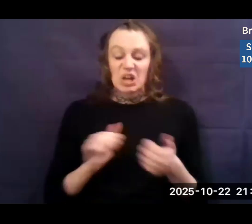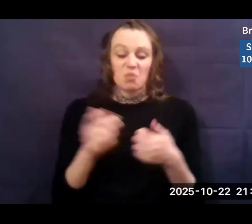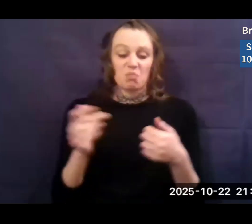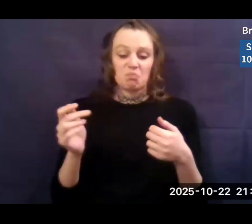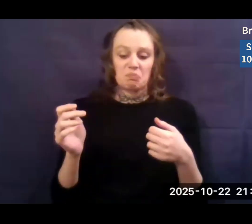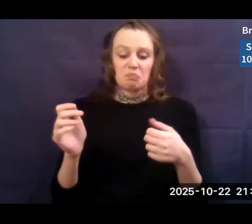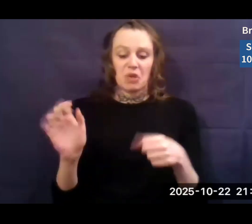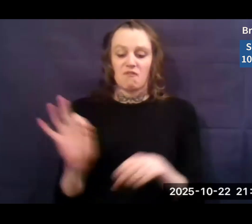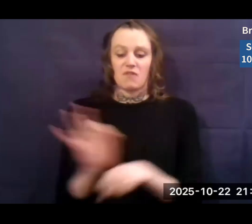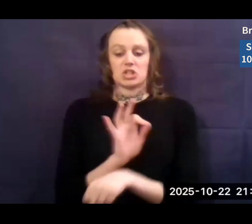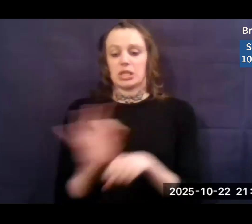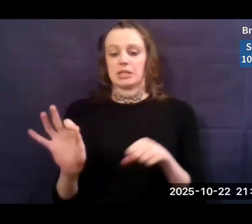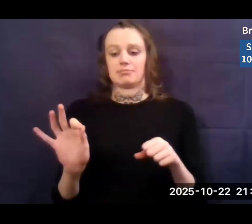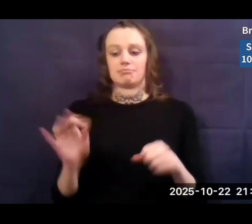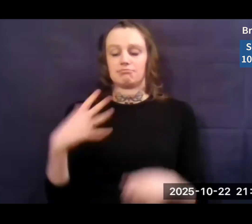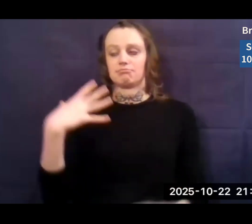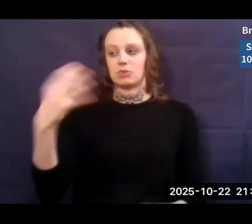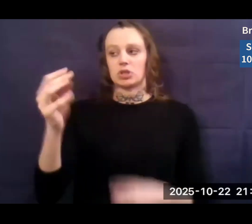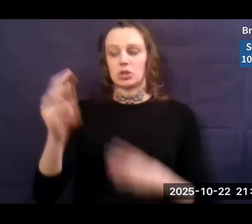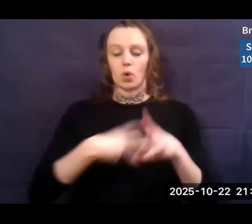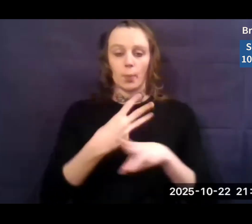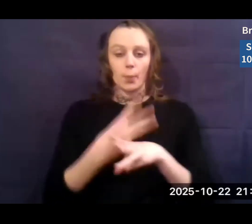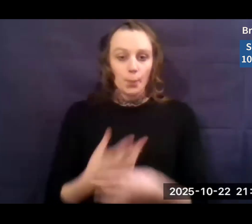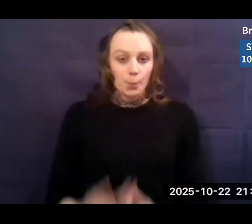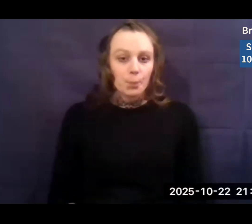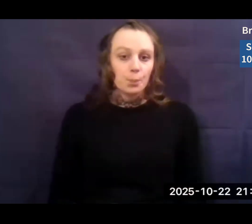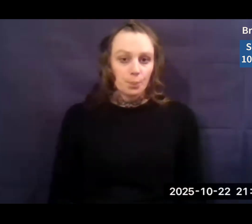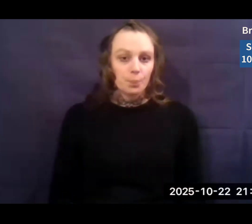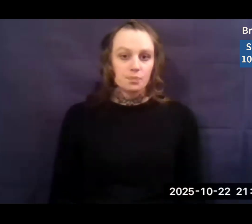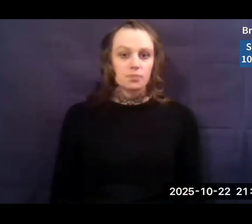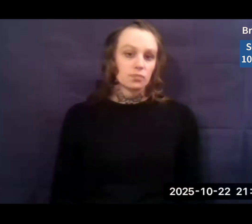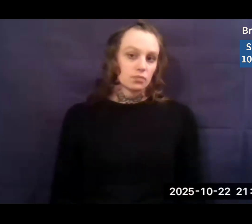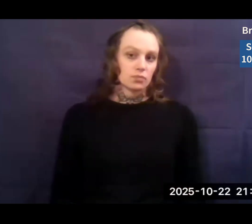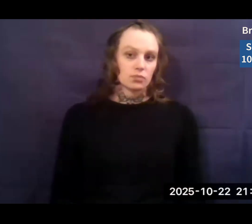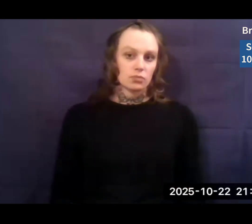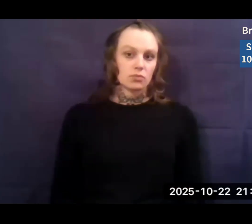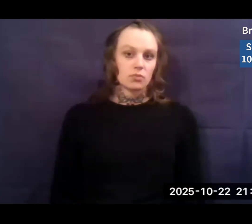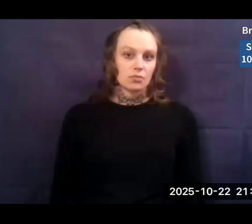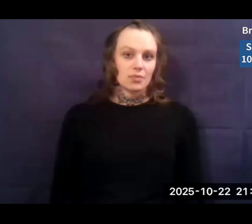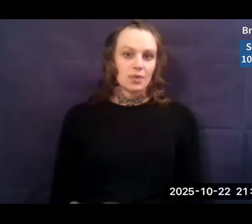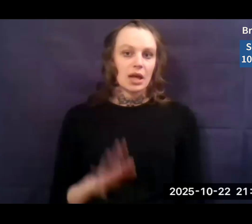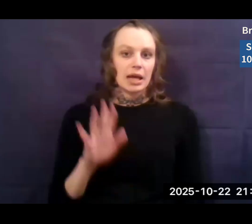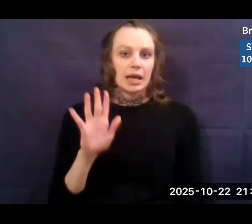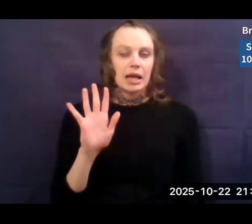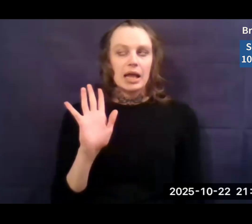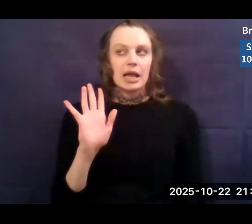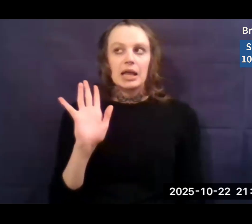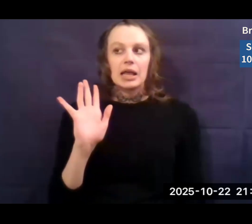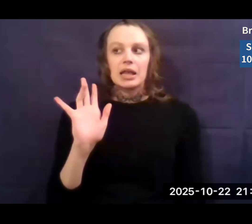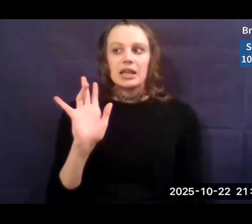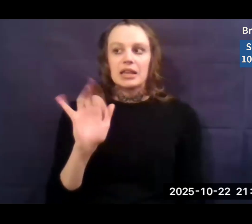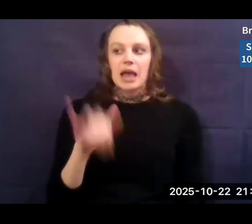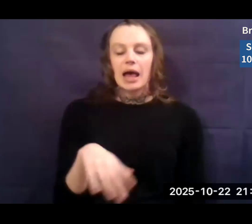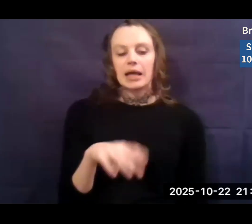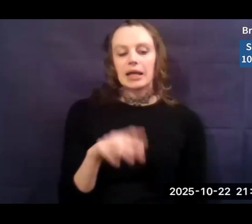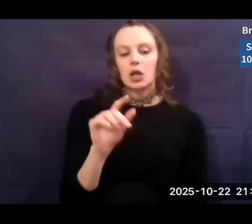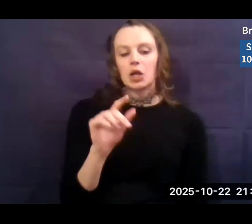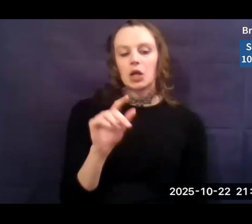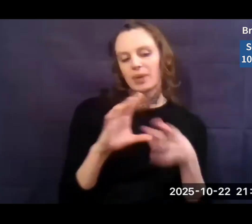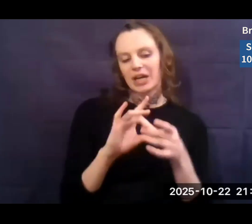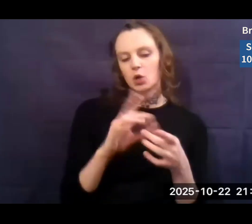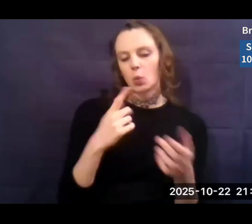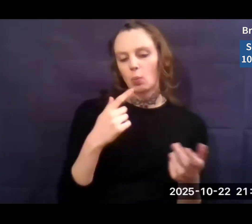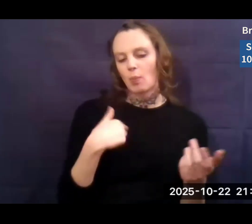function in the world. Um, and that kind of goes a little bit into what I wanted to talk about